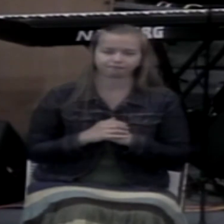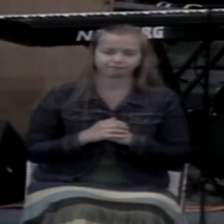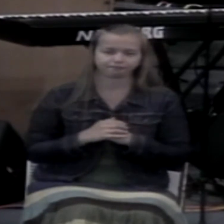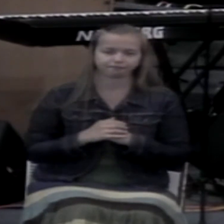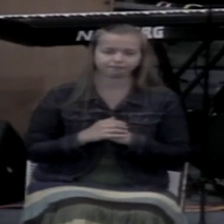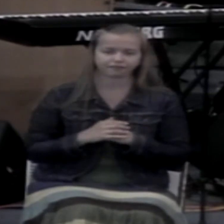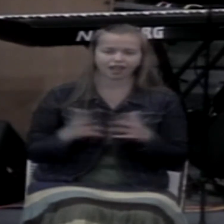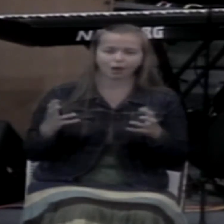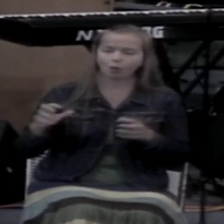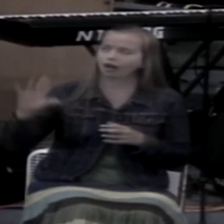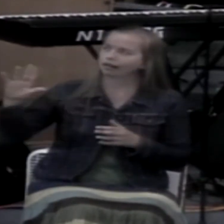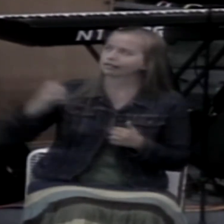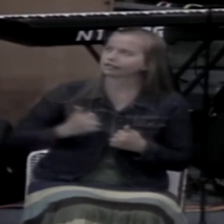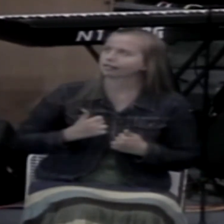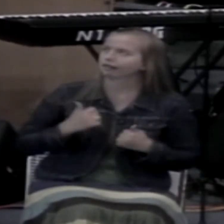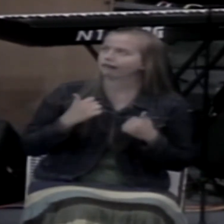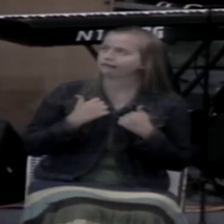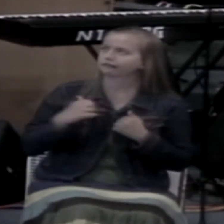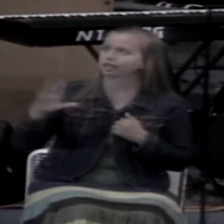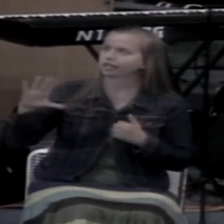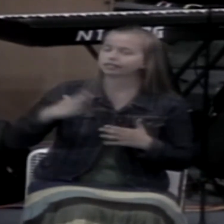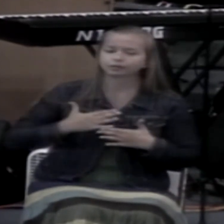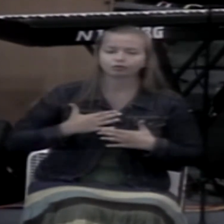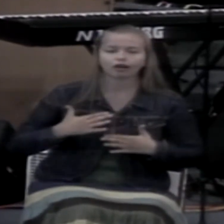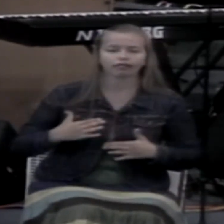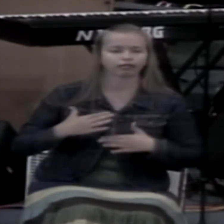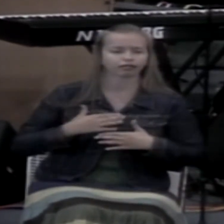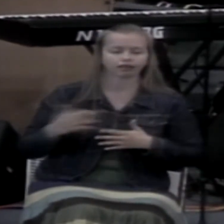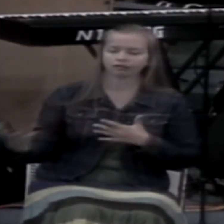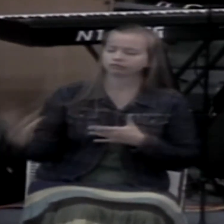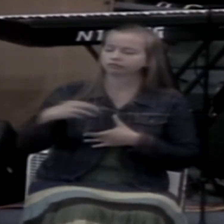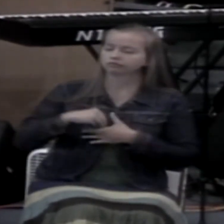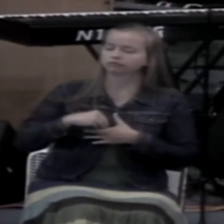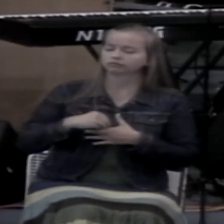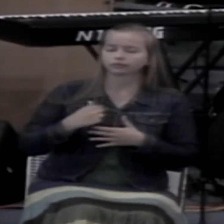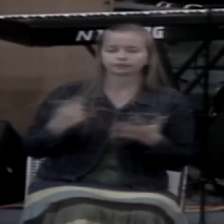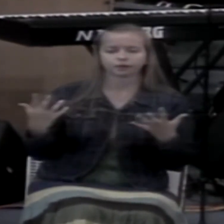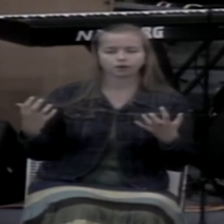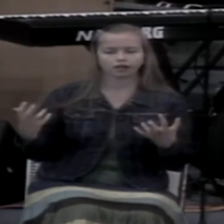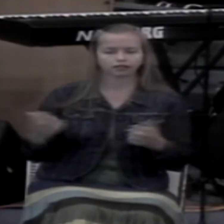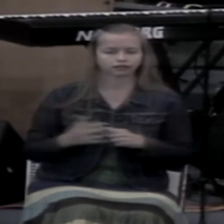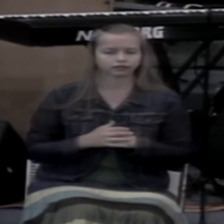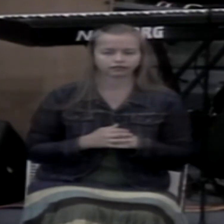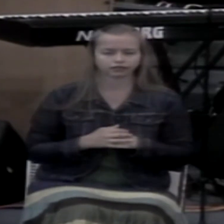and he became a living soul. And spit and image is making reference